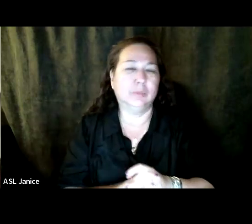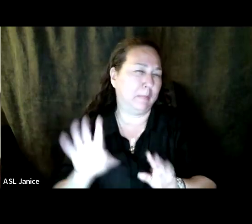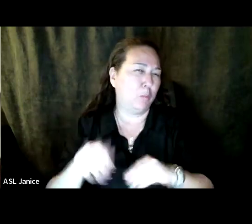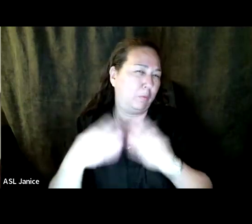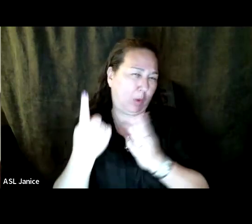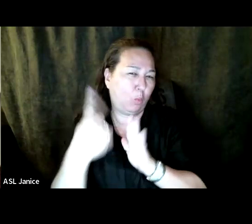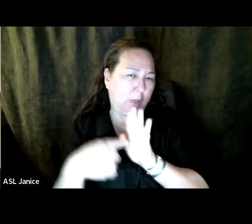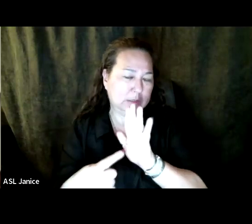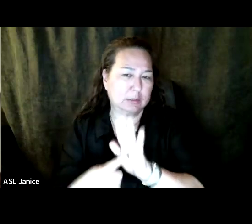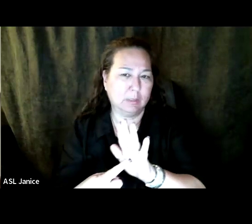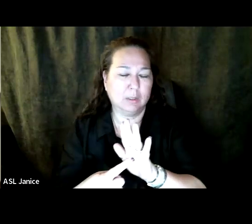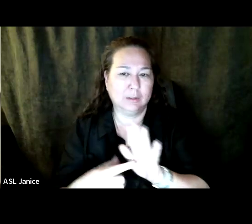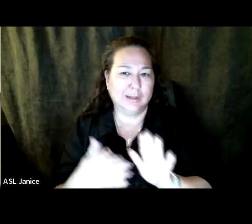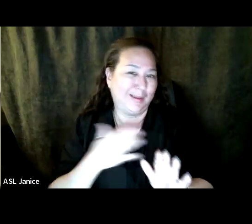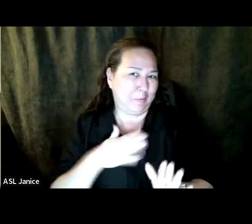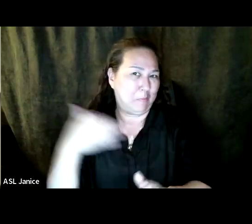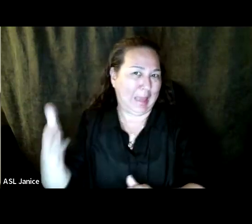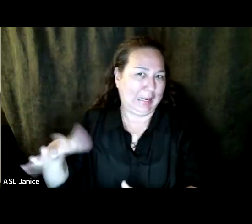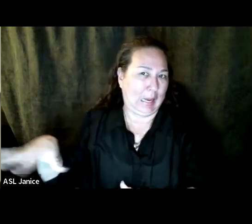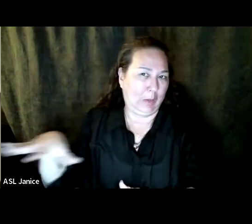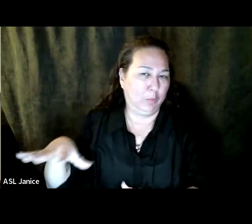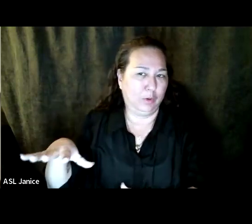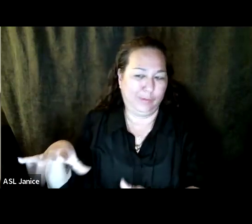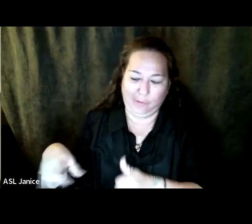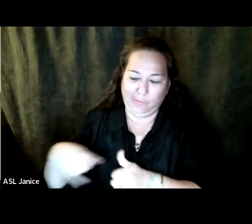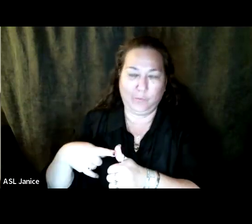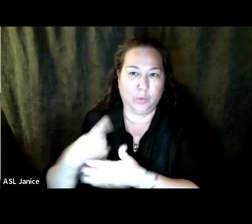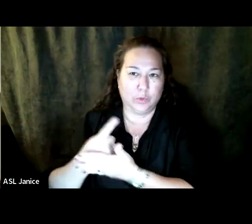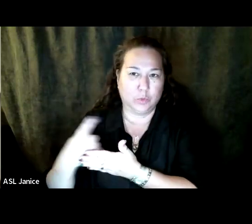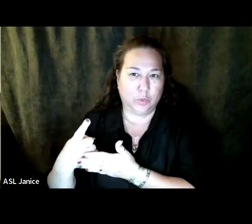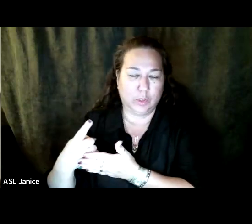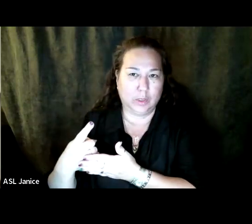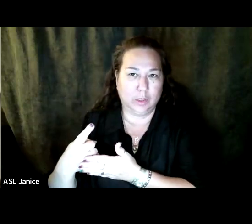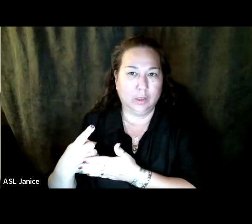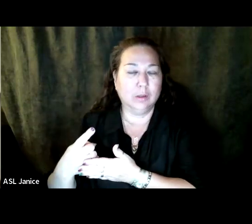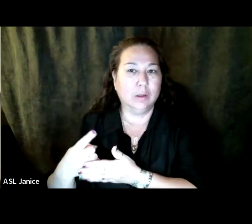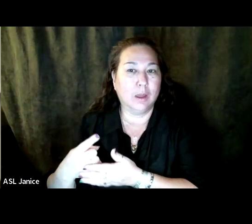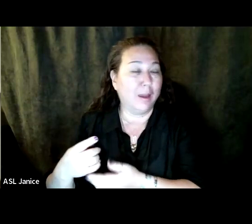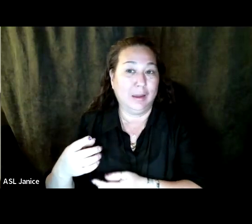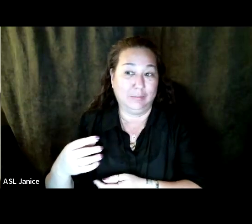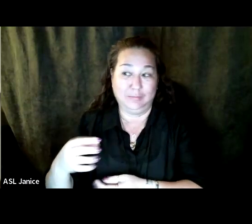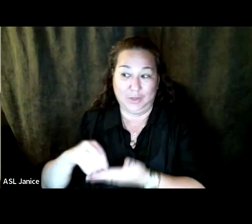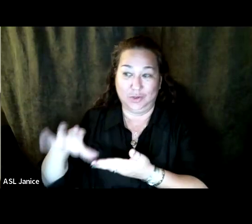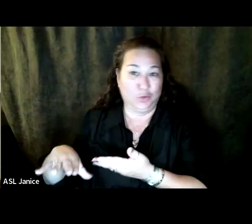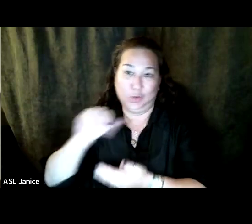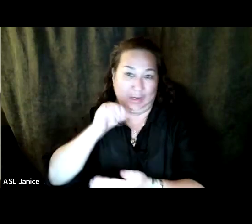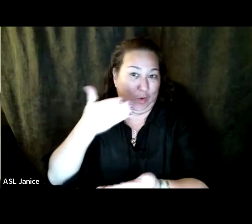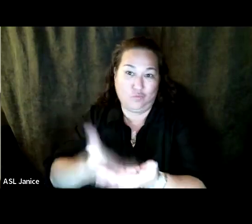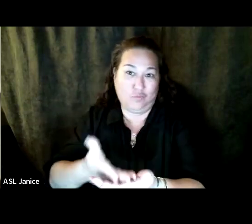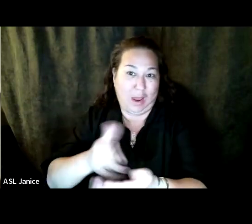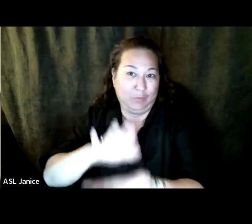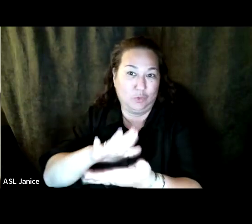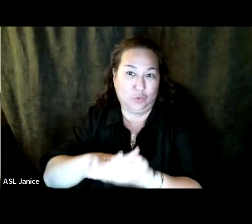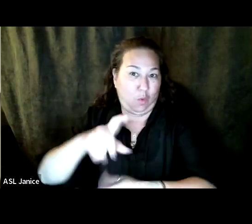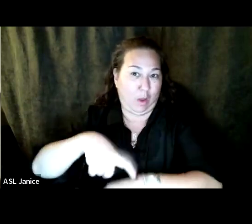because it's my neighbor. For the first week, there wasn't one day that the student made it to school on time, either because the bus was late or